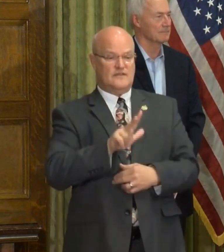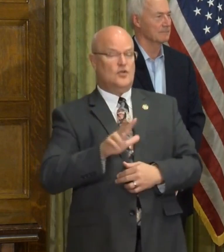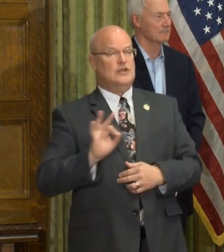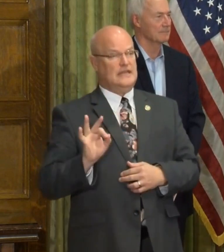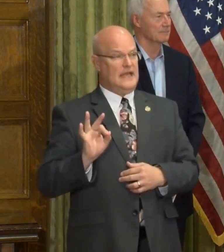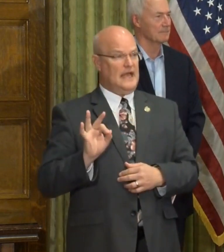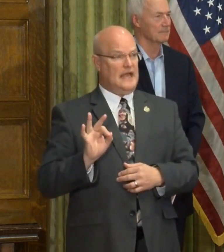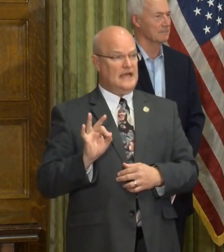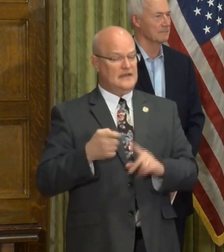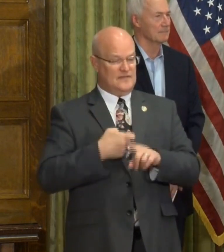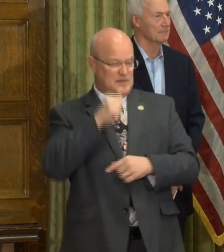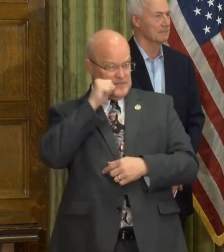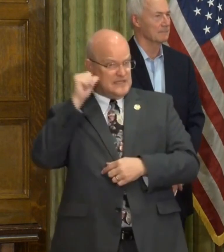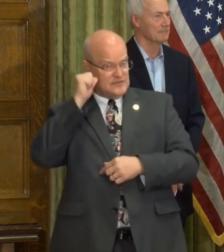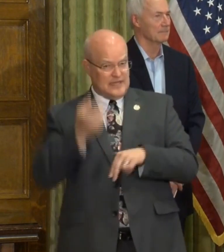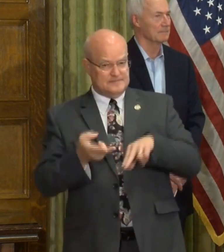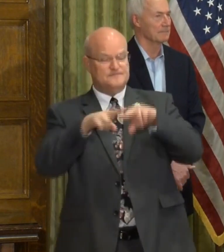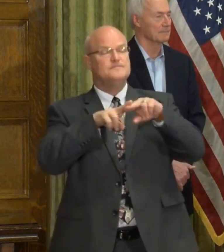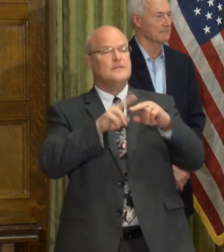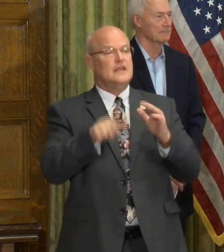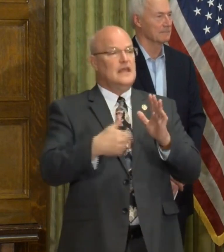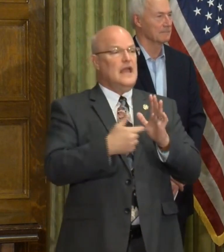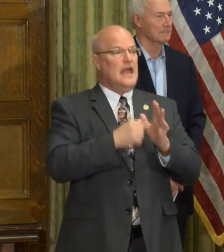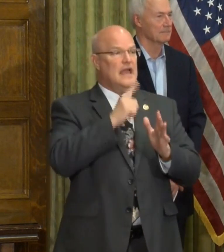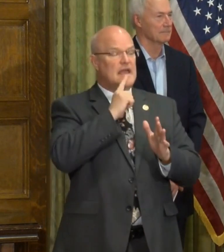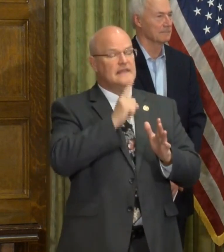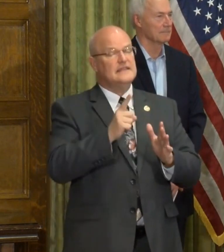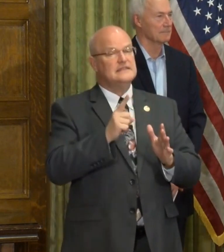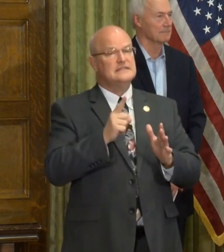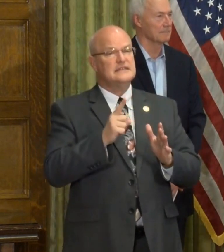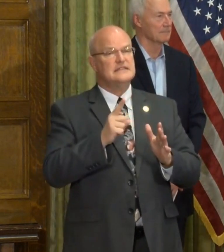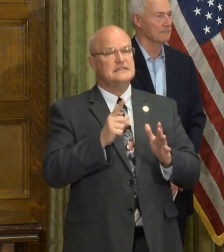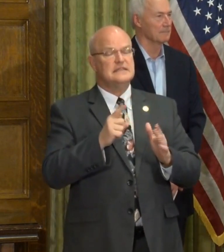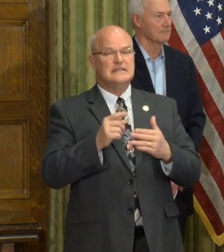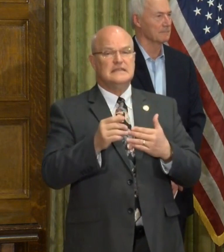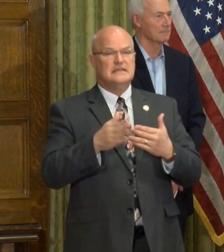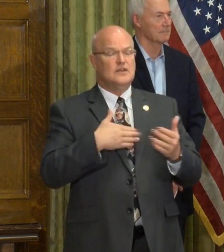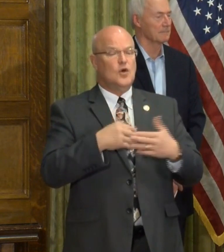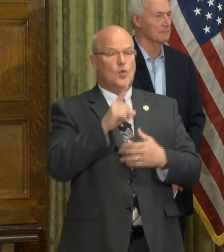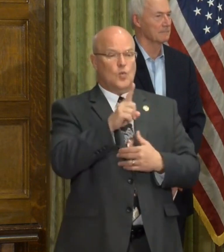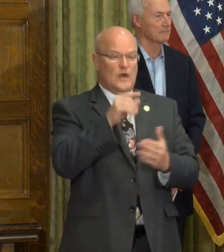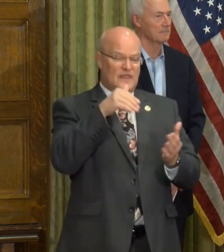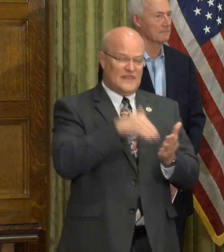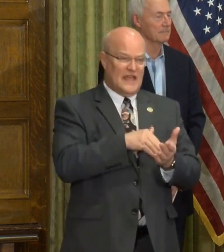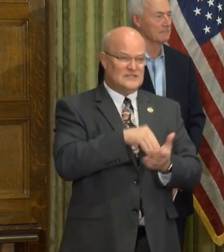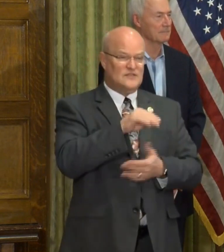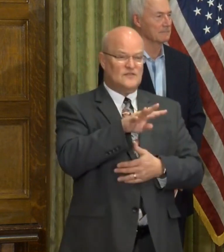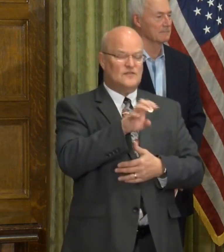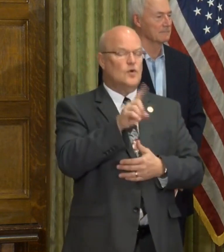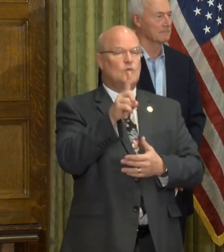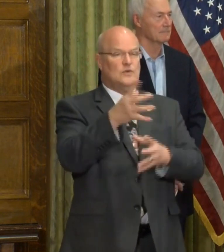increase of 39 from yesterday, and this is despite receiving